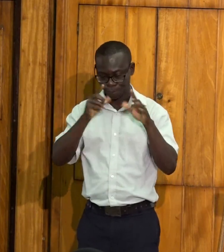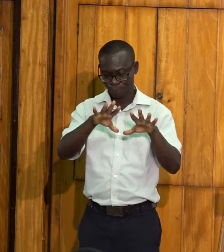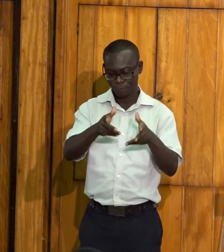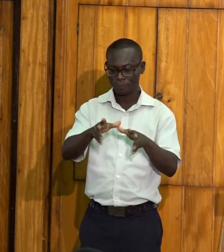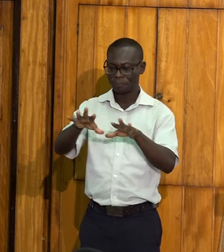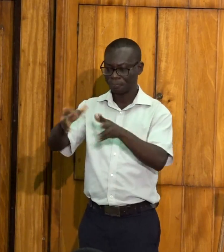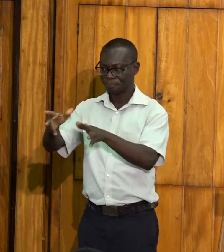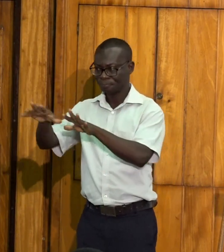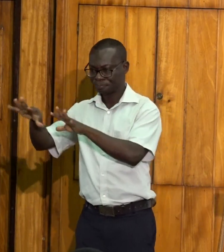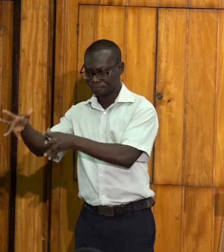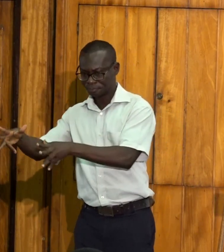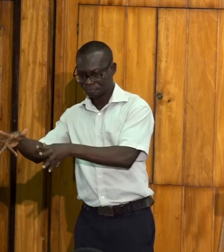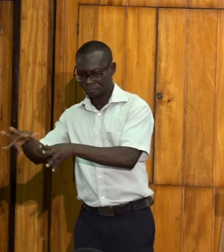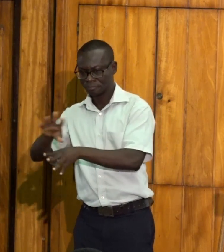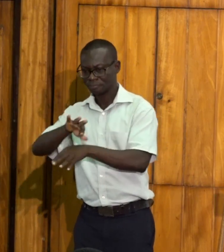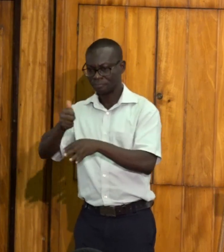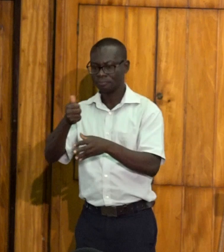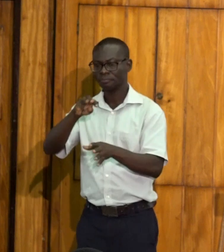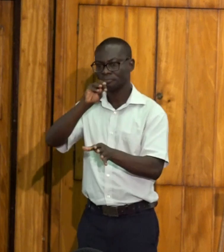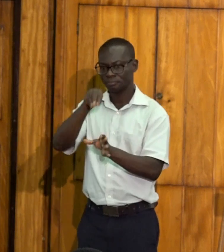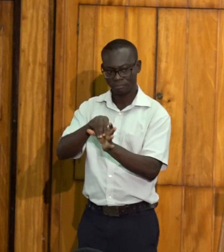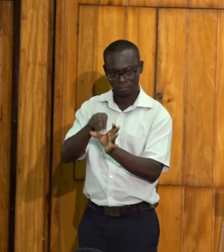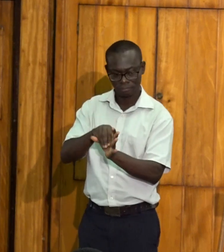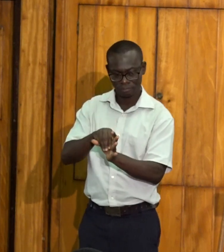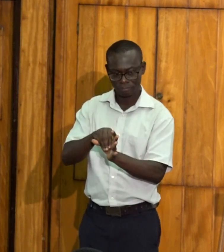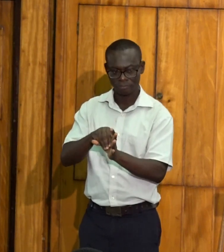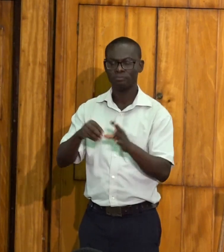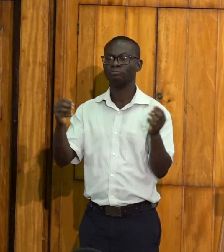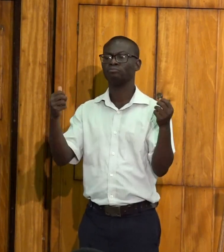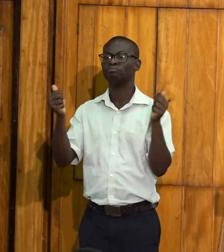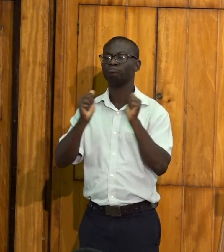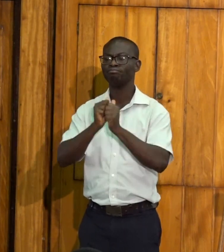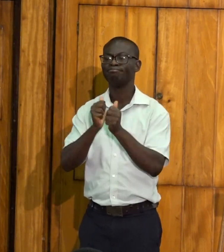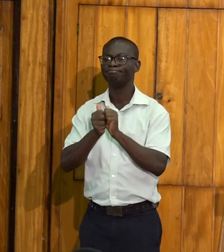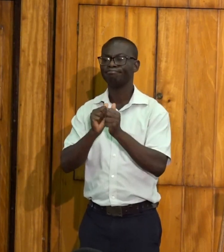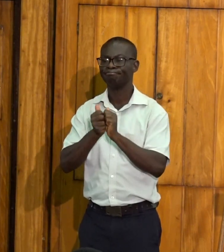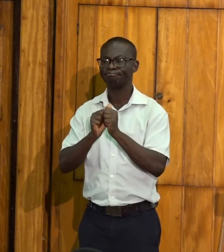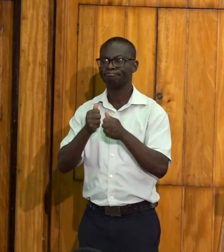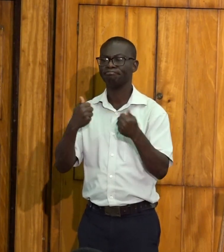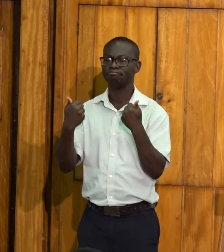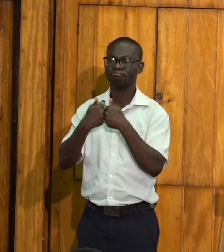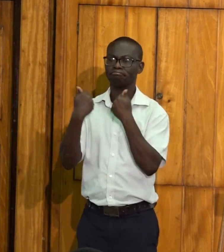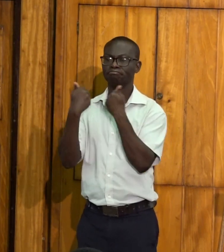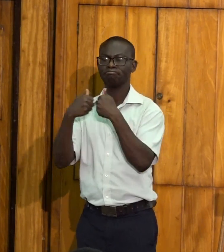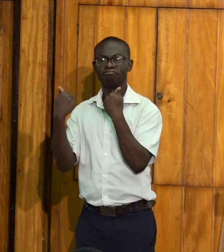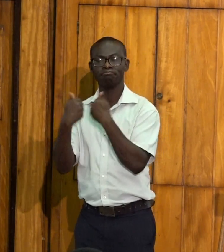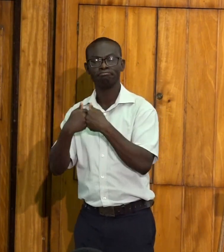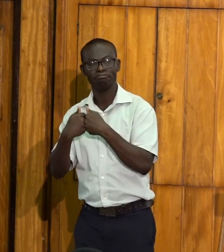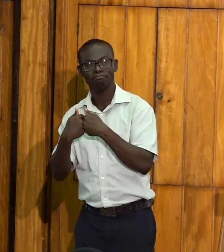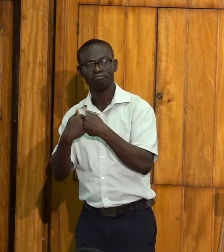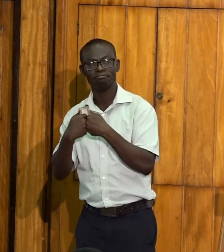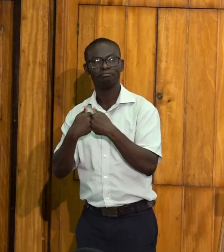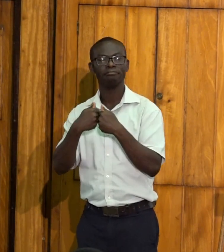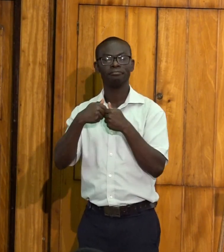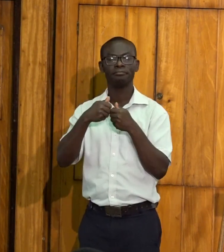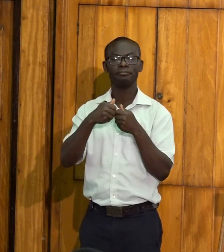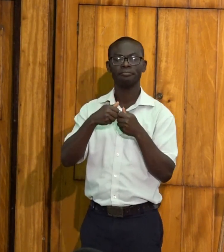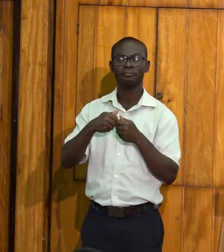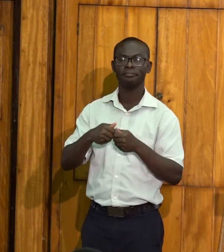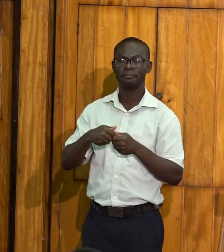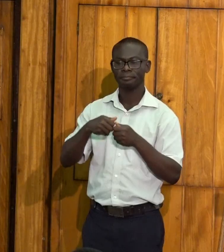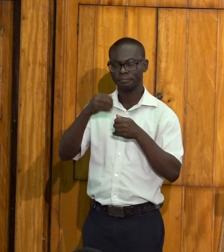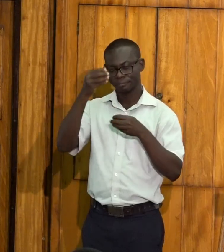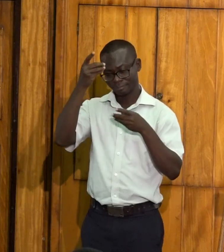at the different archetypes involved, looking at the challenges, putting forward how might we suggestions, and then